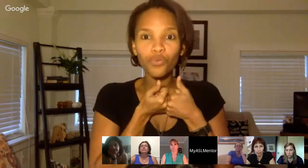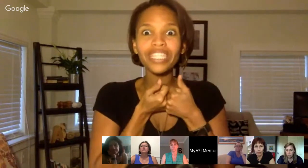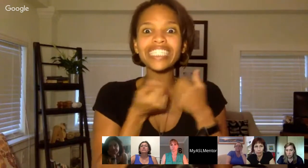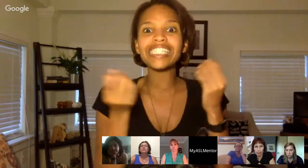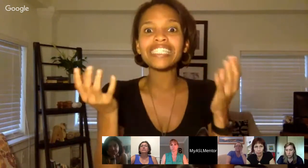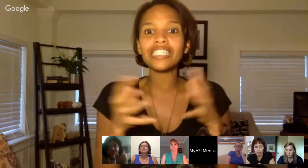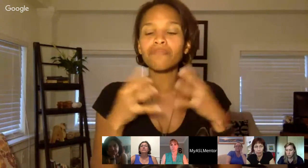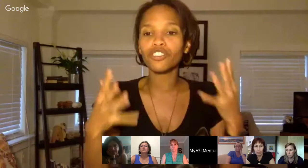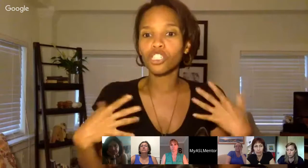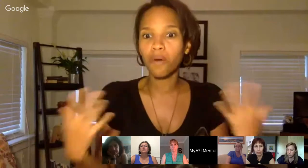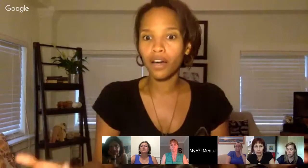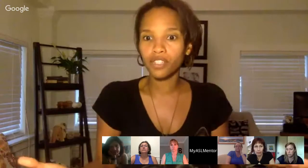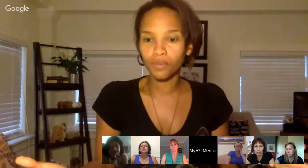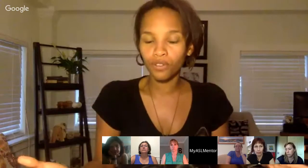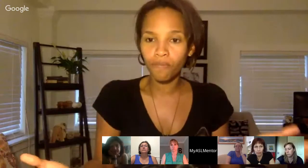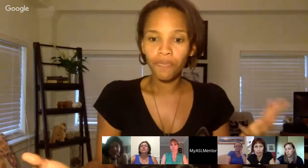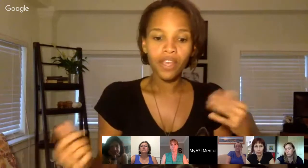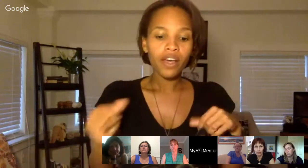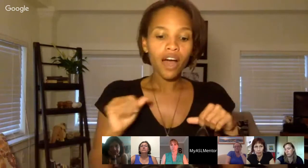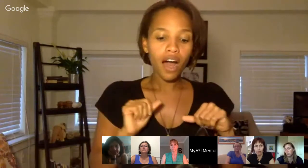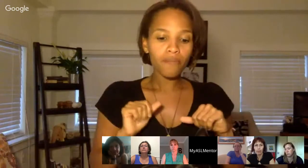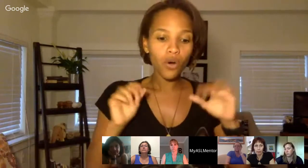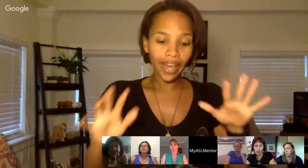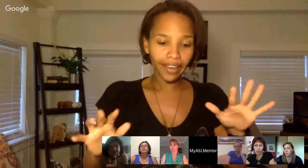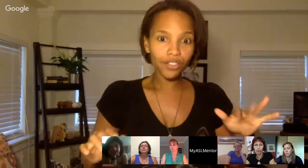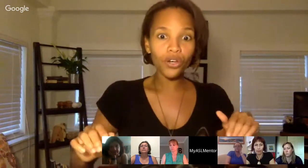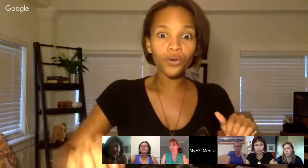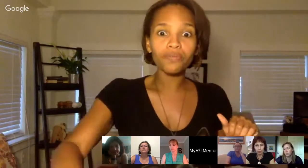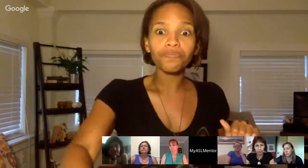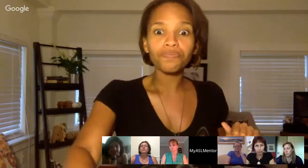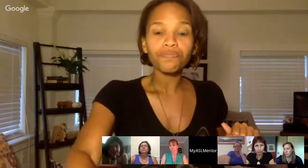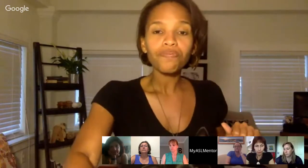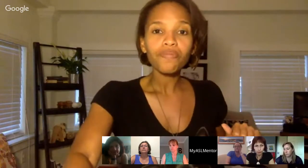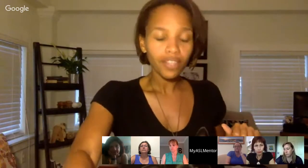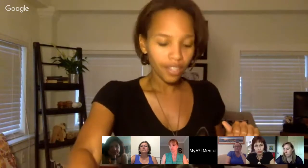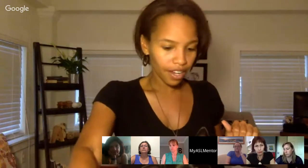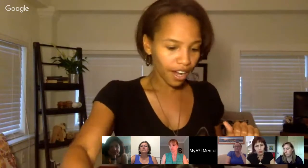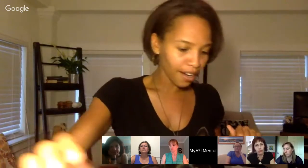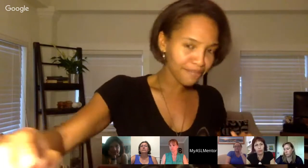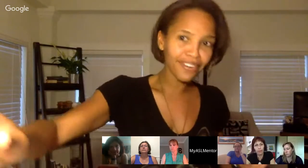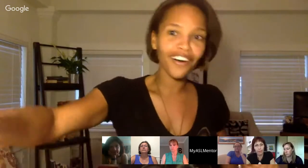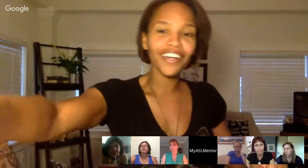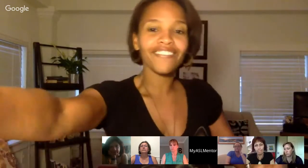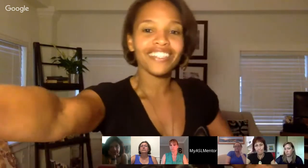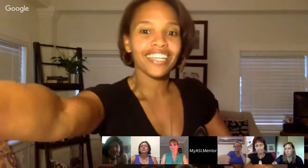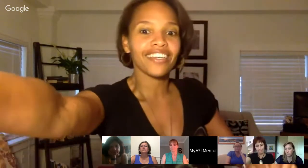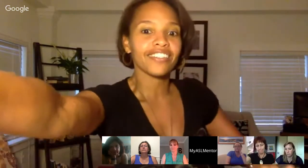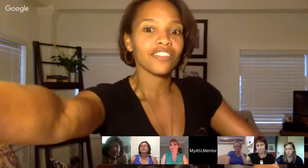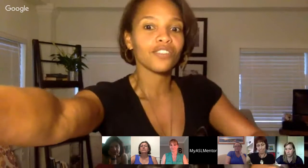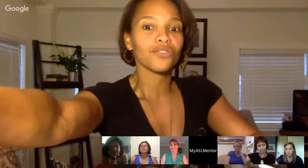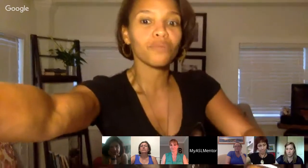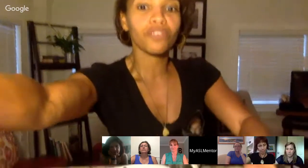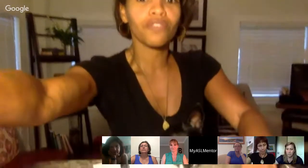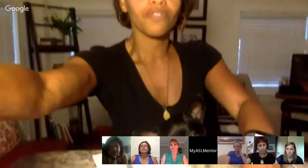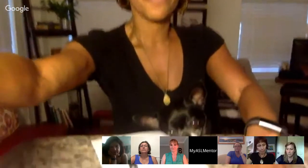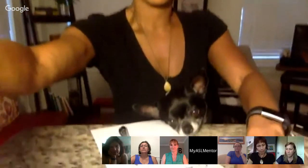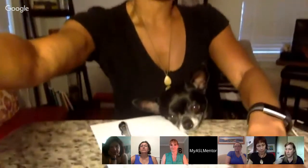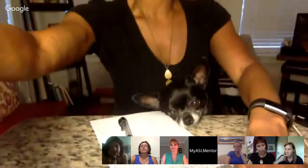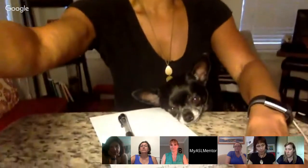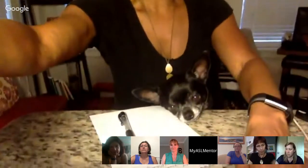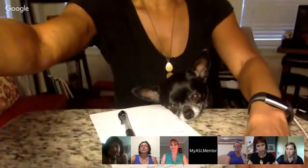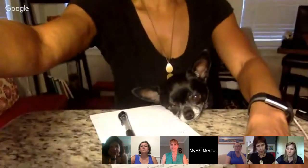yourself to really see as much as possible. Okay, so, oh, you have to see this. This is adorable.